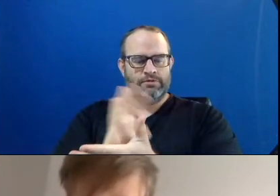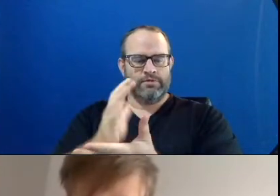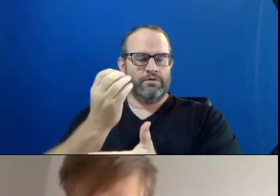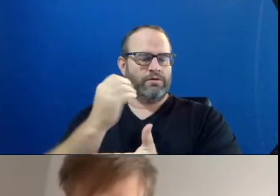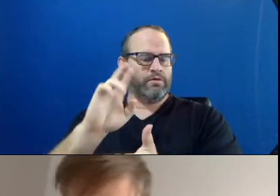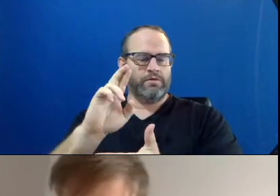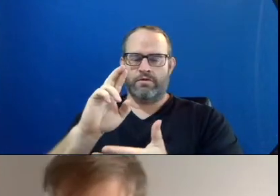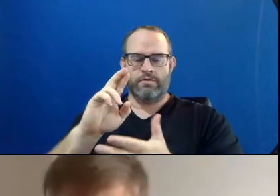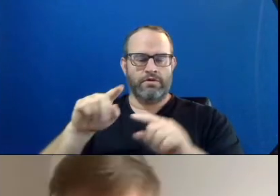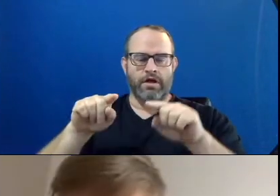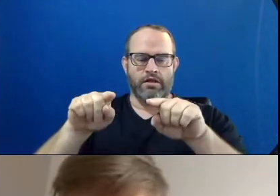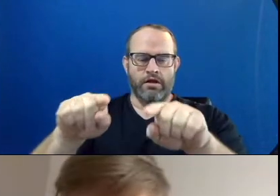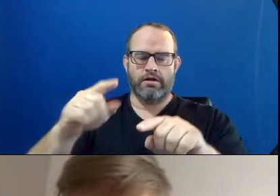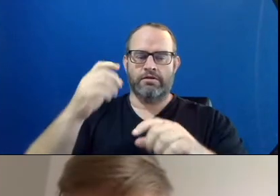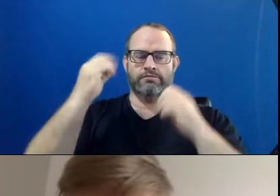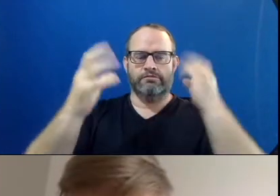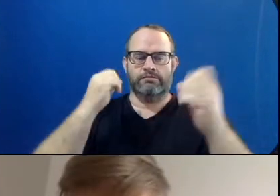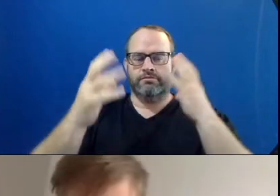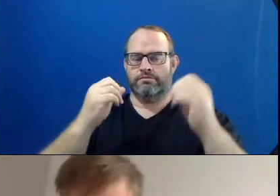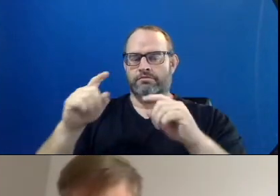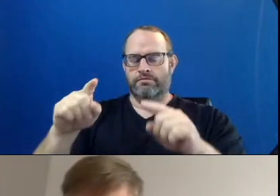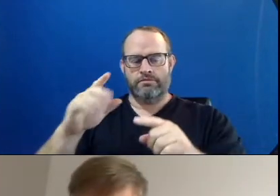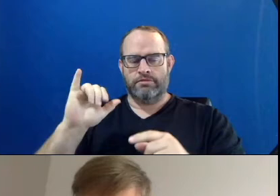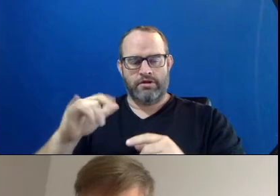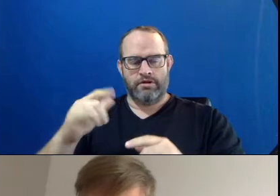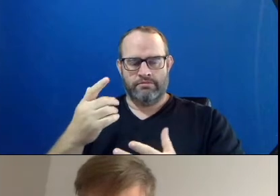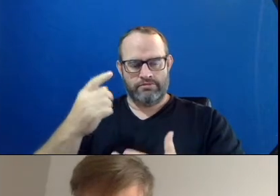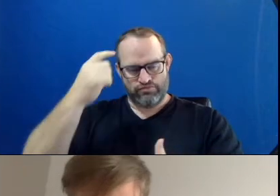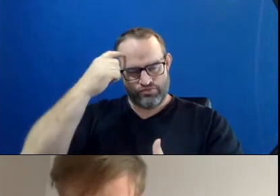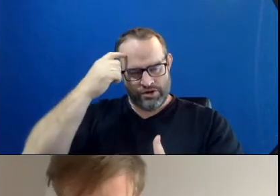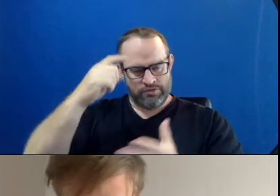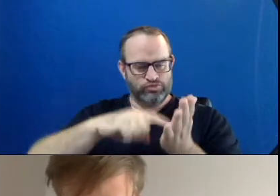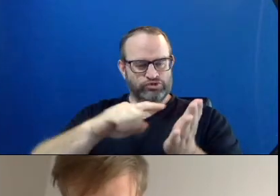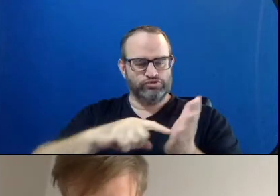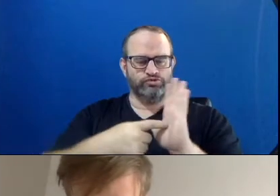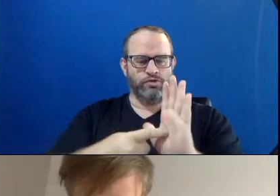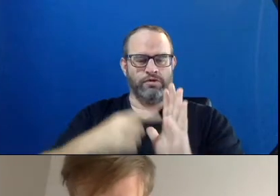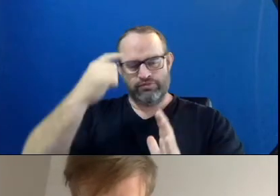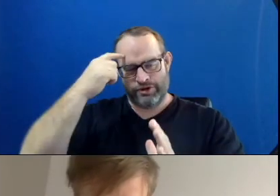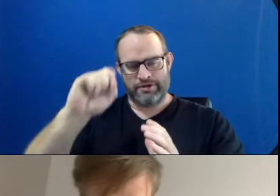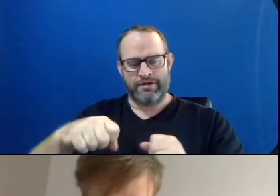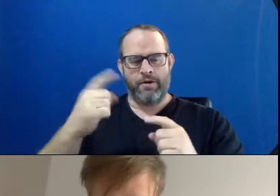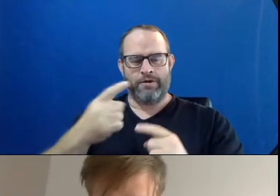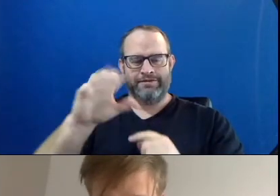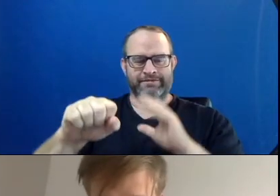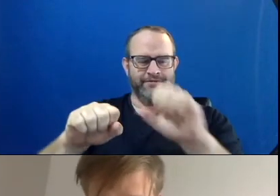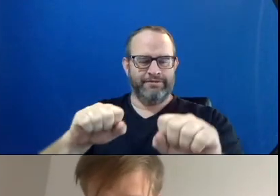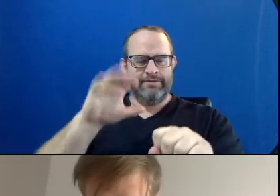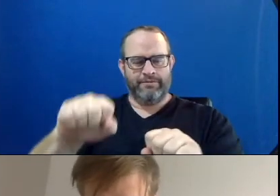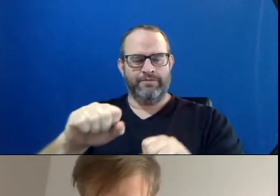someone uses sign language with captions underneath and they include that in their video, that is a bilingual